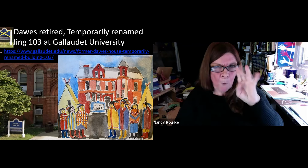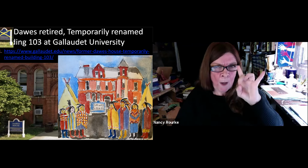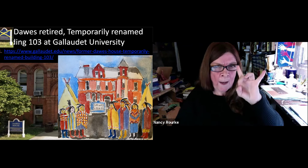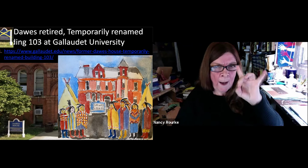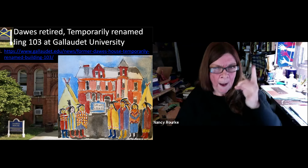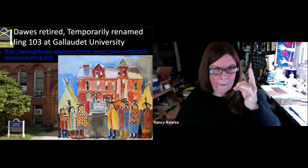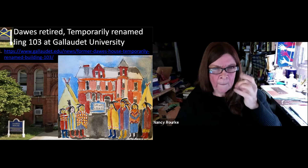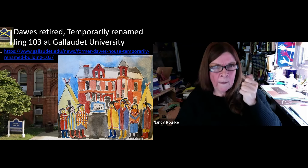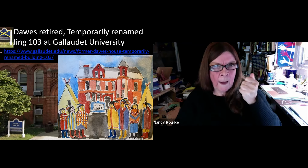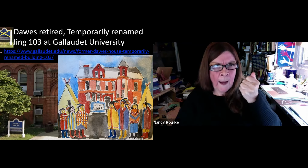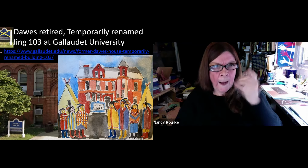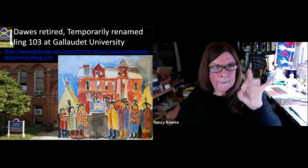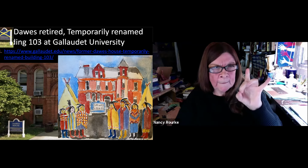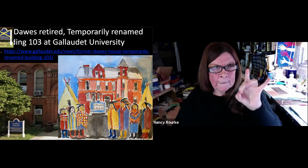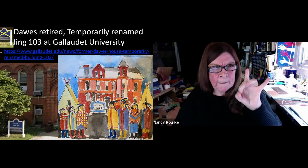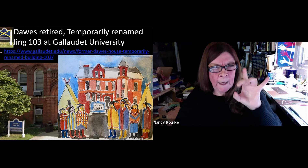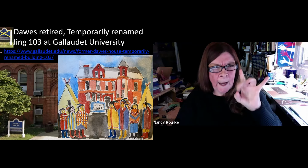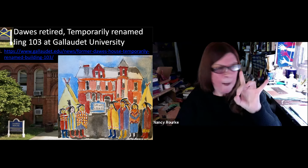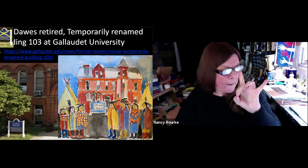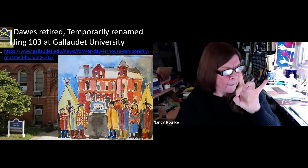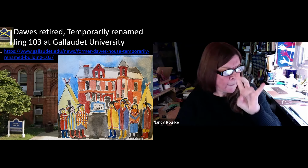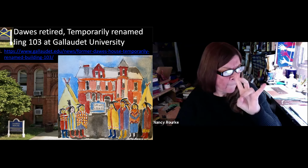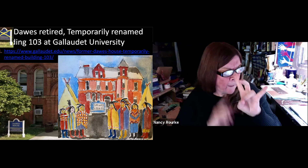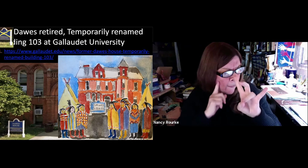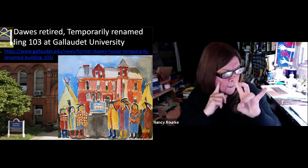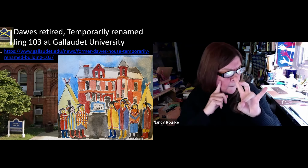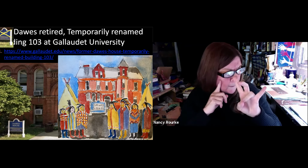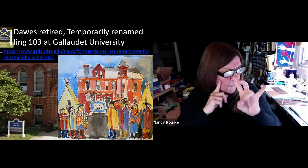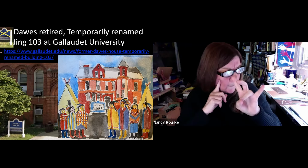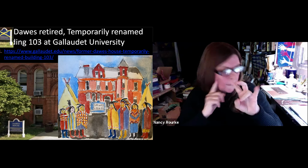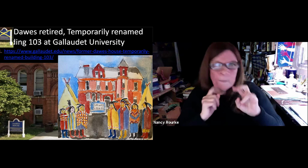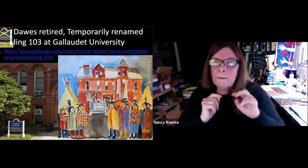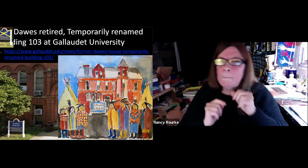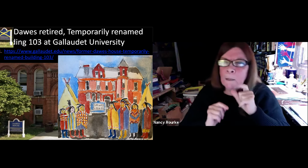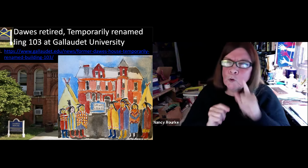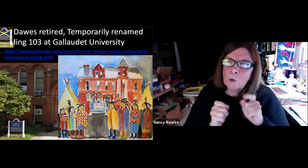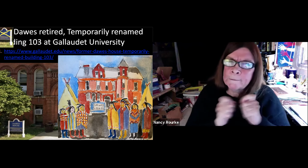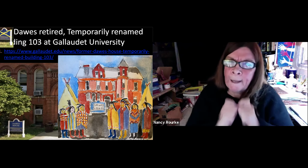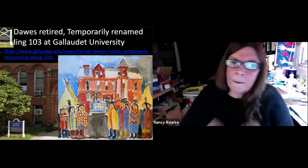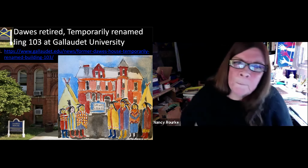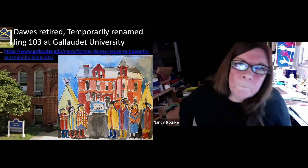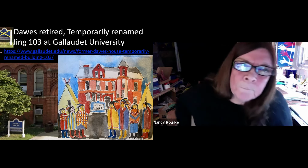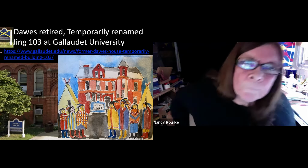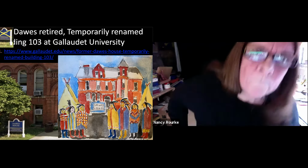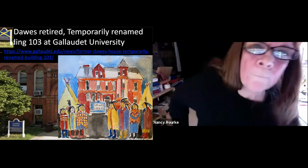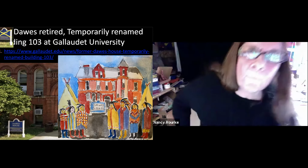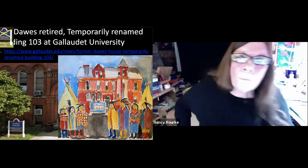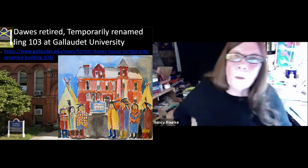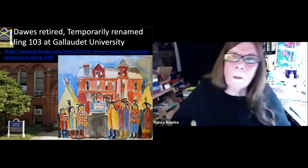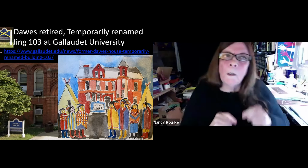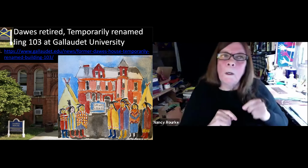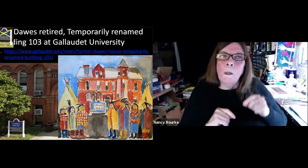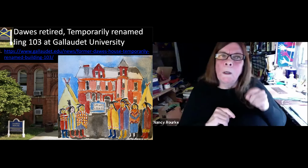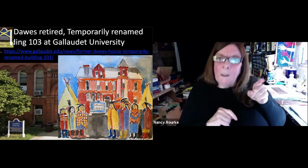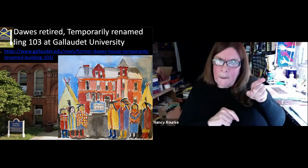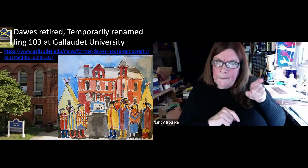Dawes incepted the Dawes Act in February 8th of 1887. And I think I got that right, that year